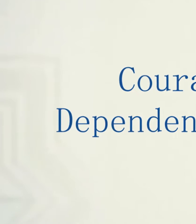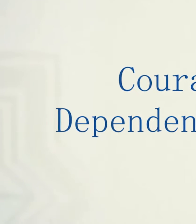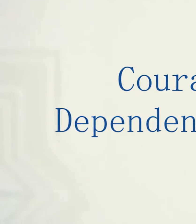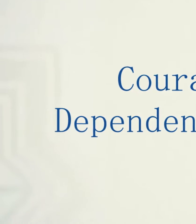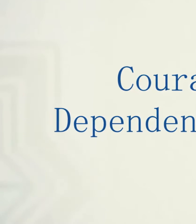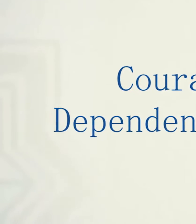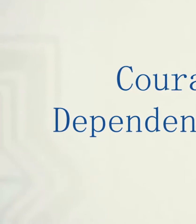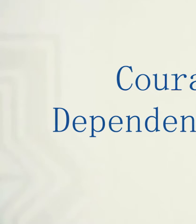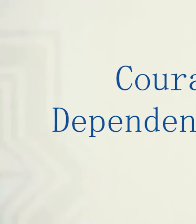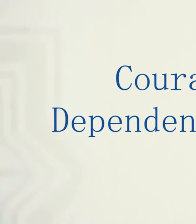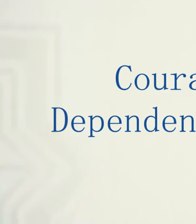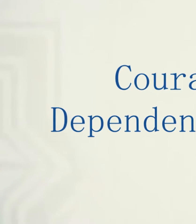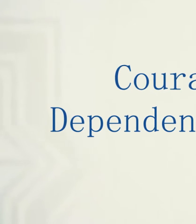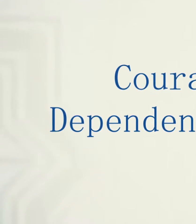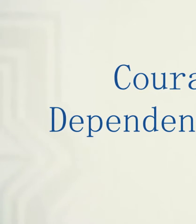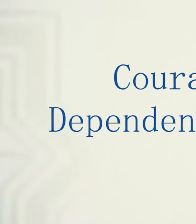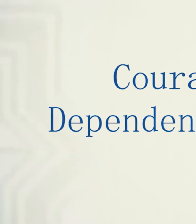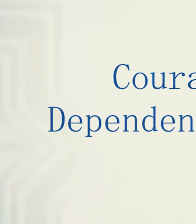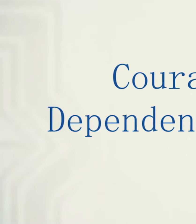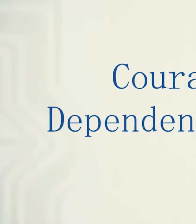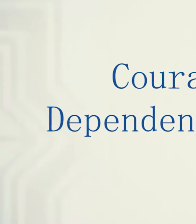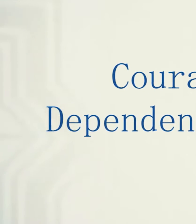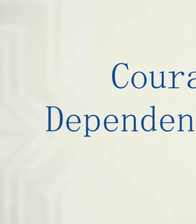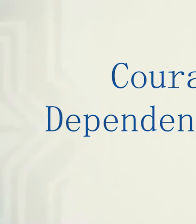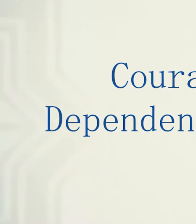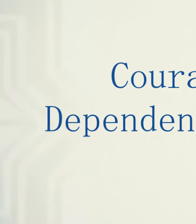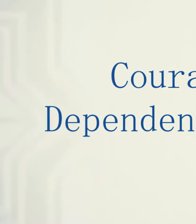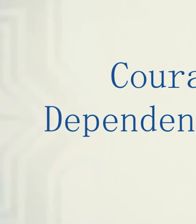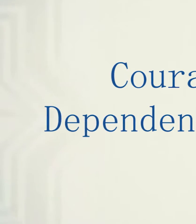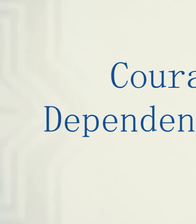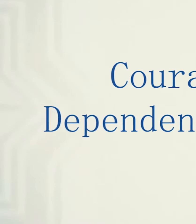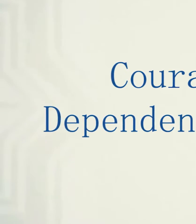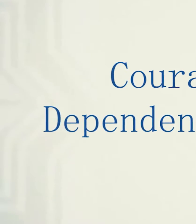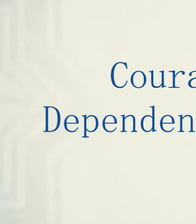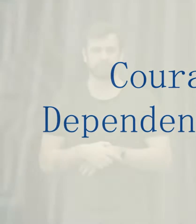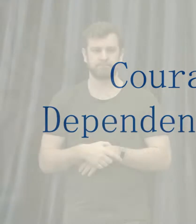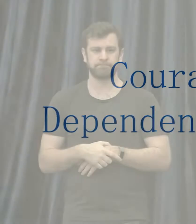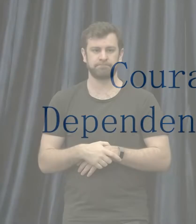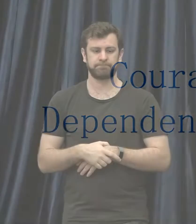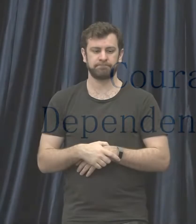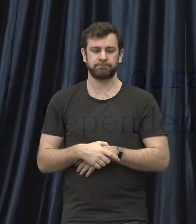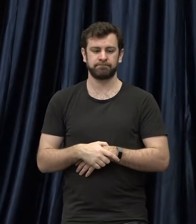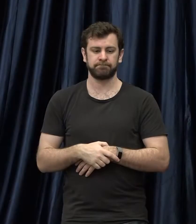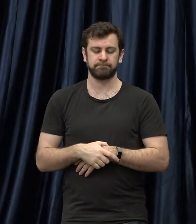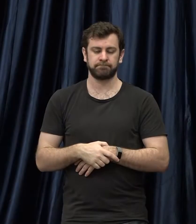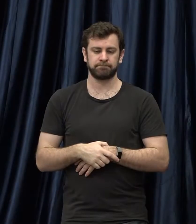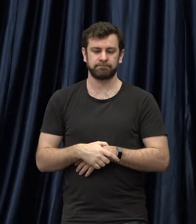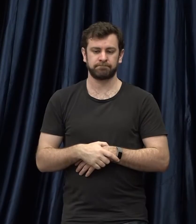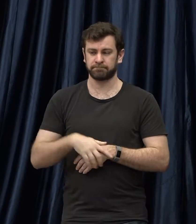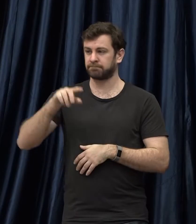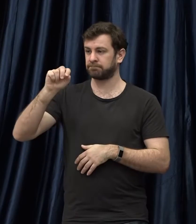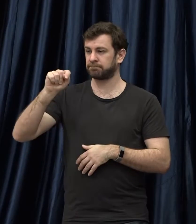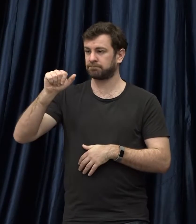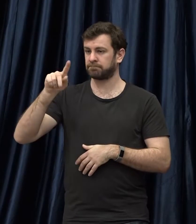taqaw wal ladhina hum muhsinun. And so taqwa with ihsan, that the taqwa is